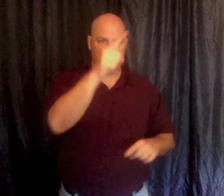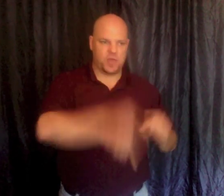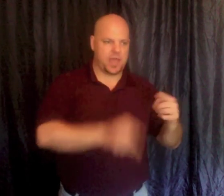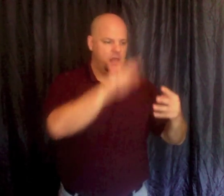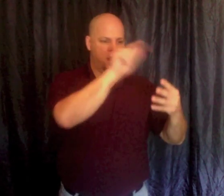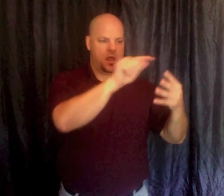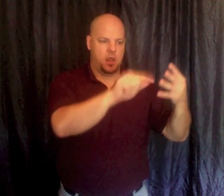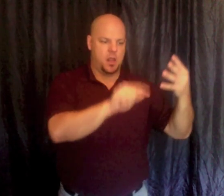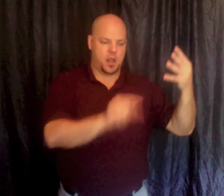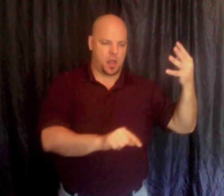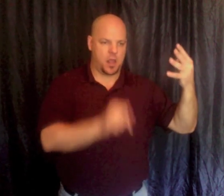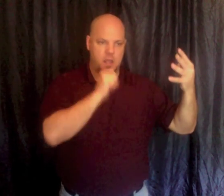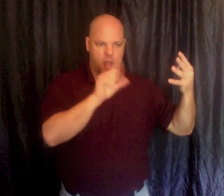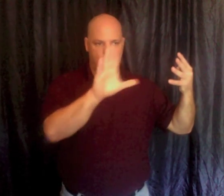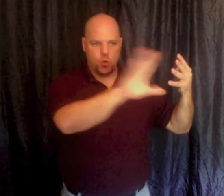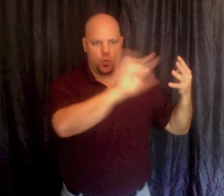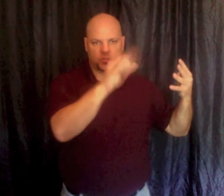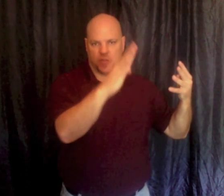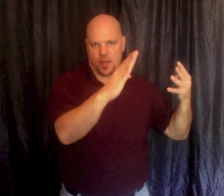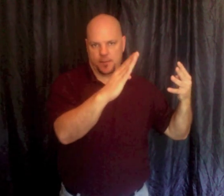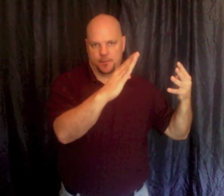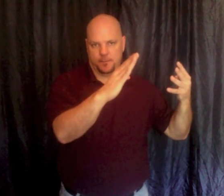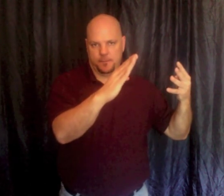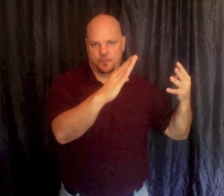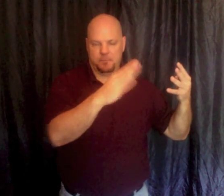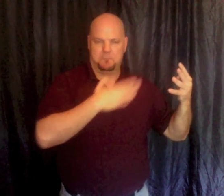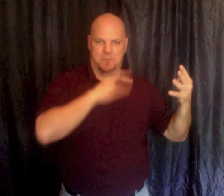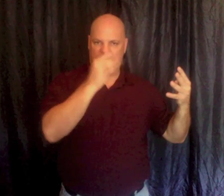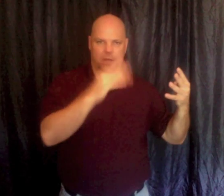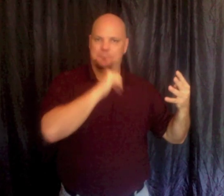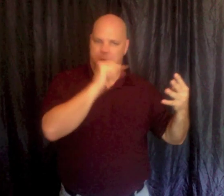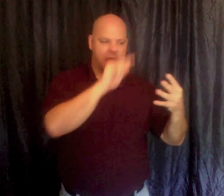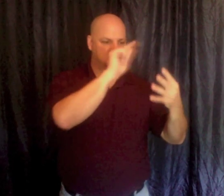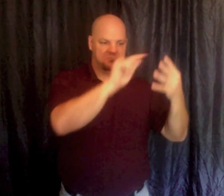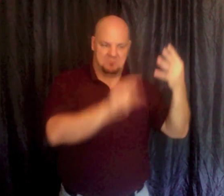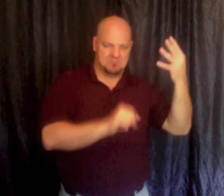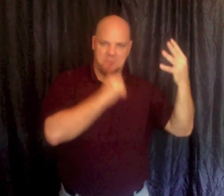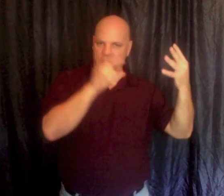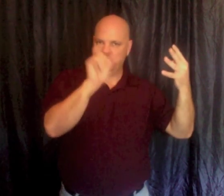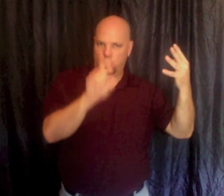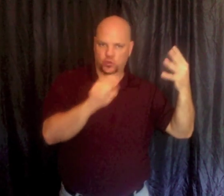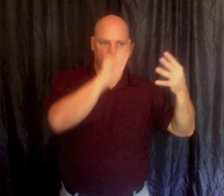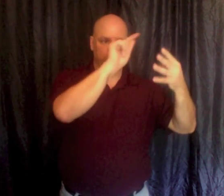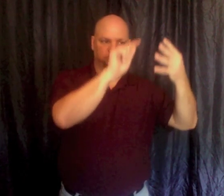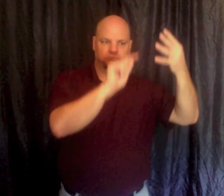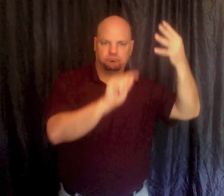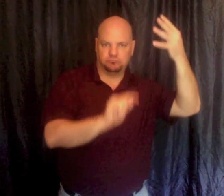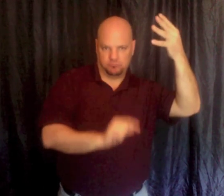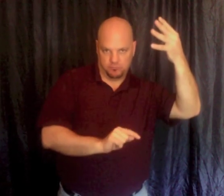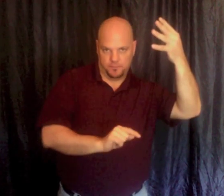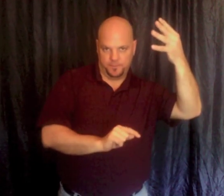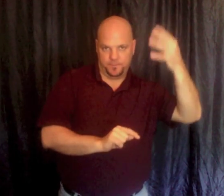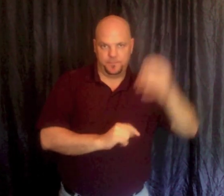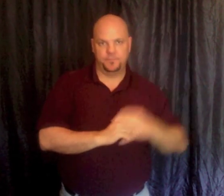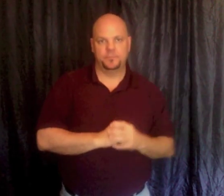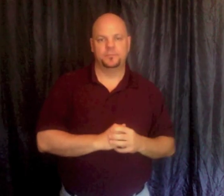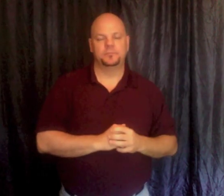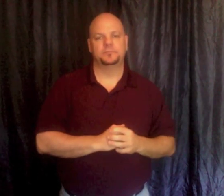not your job. You're not supposed to be doing that. So it's a very much like,